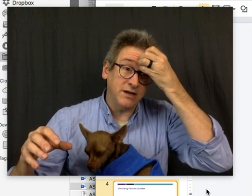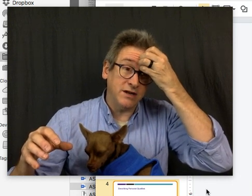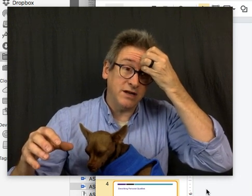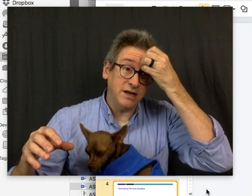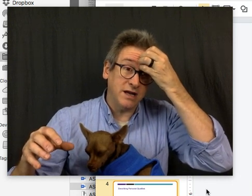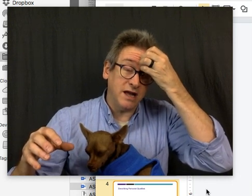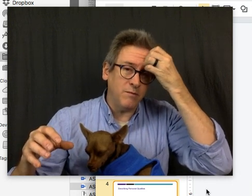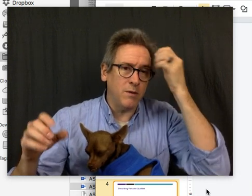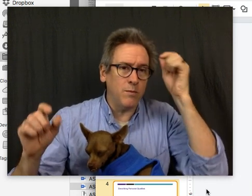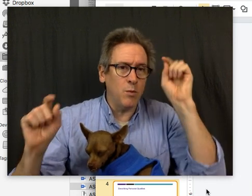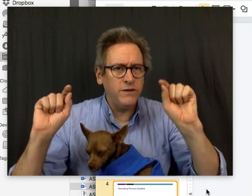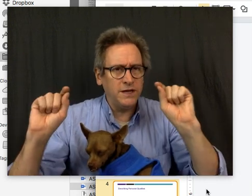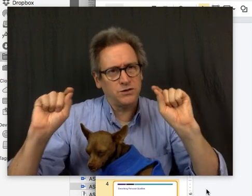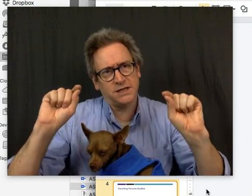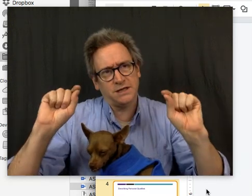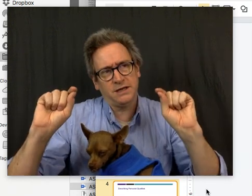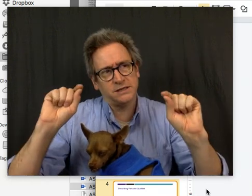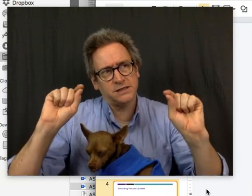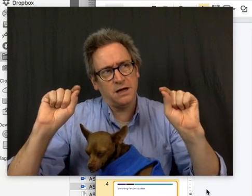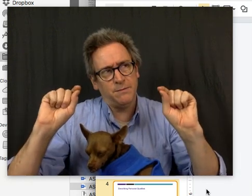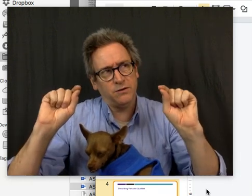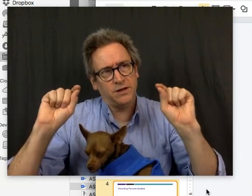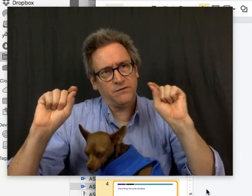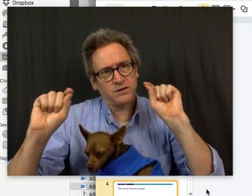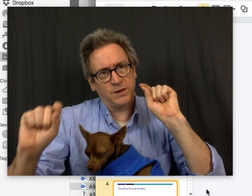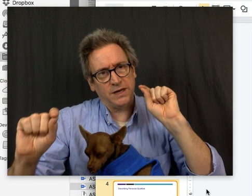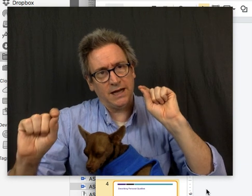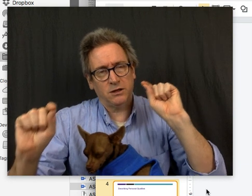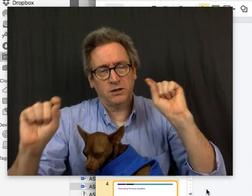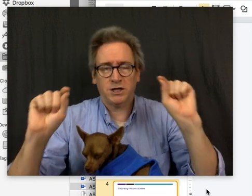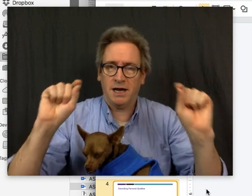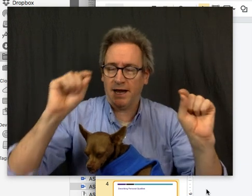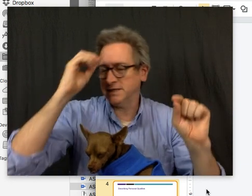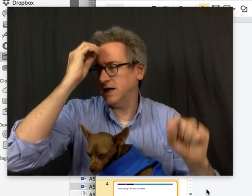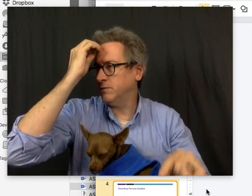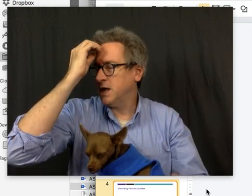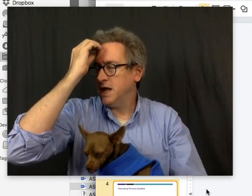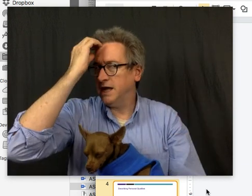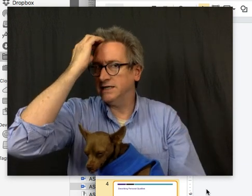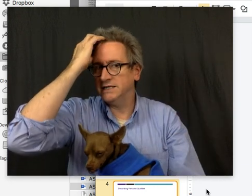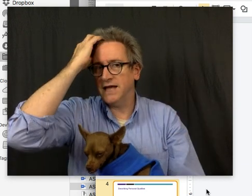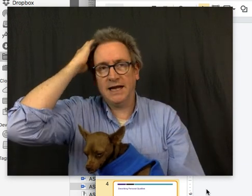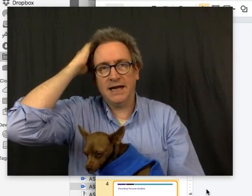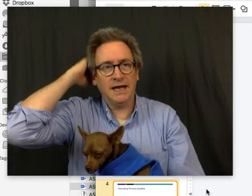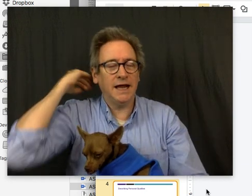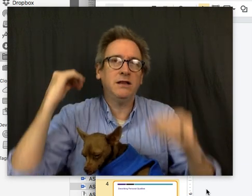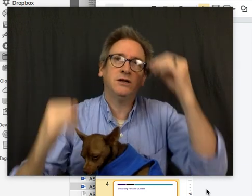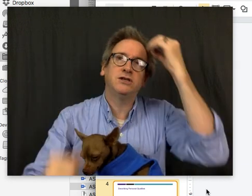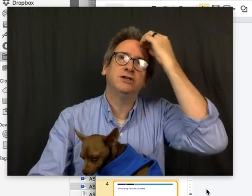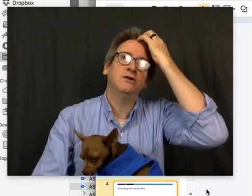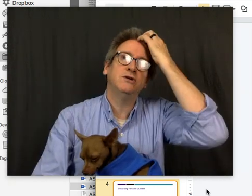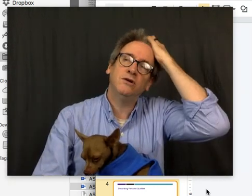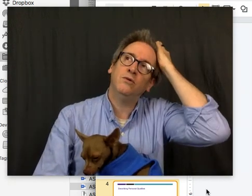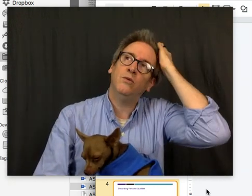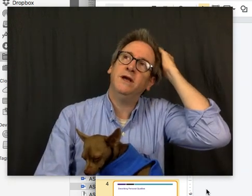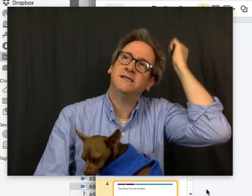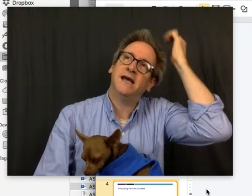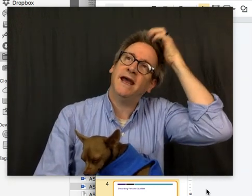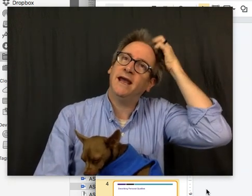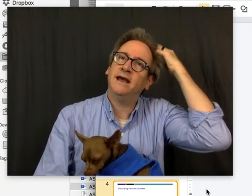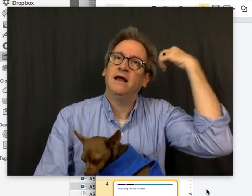And one of the interesting things about the difference between English and ASL is that in English,